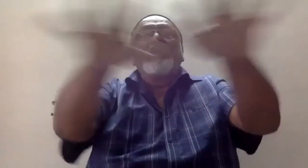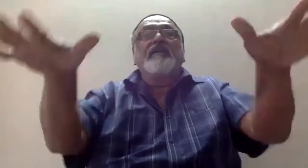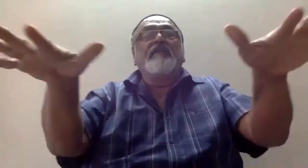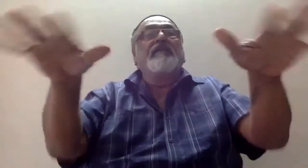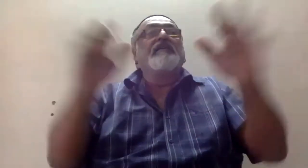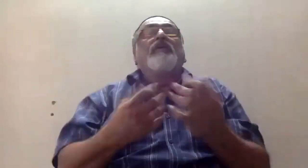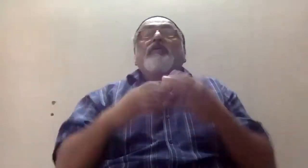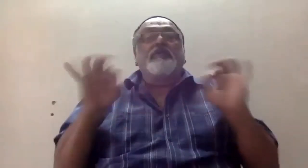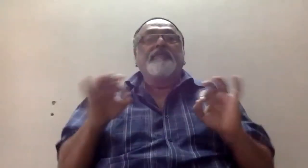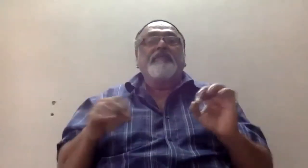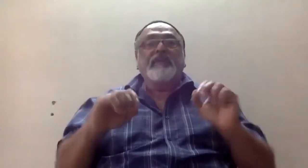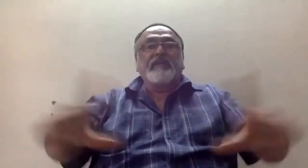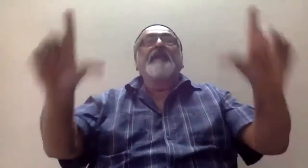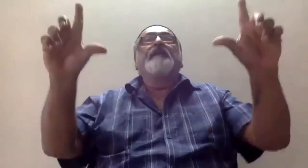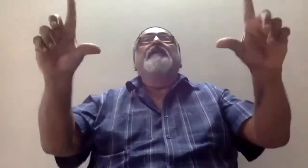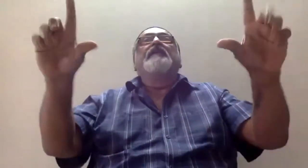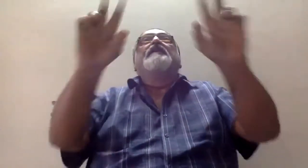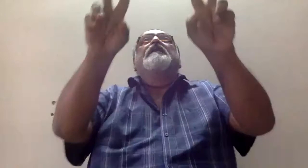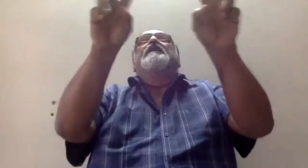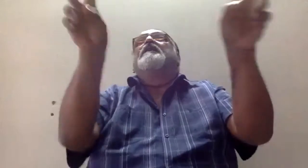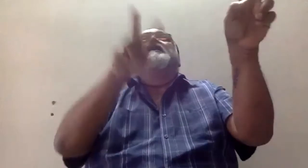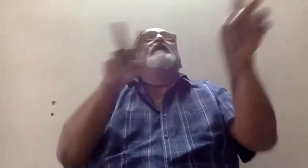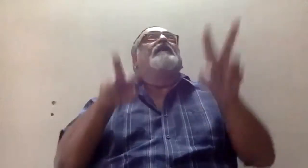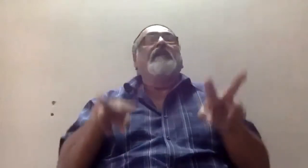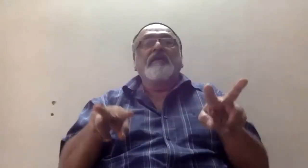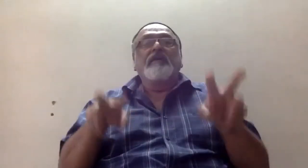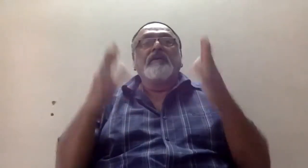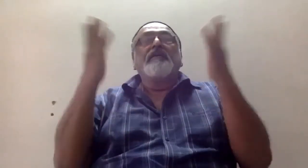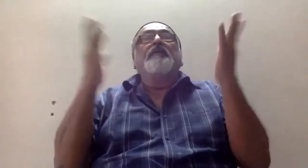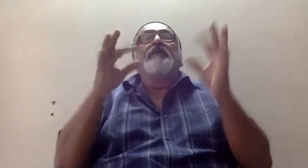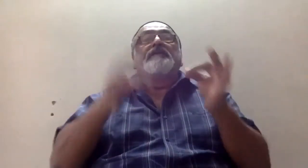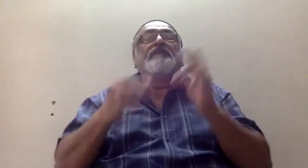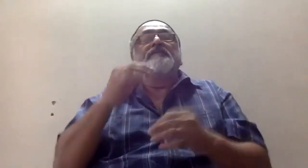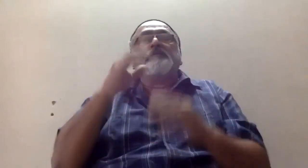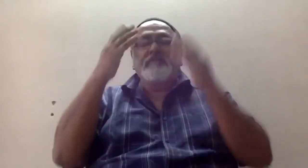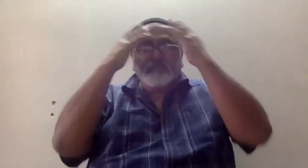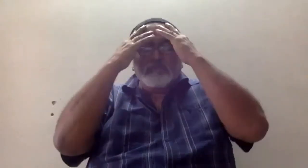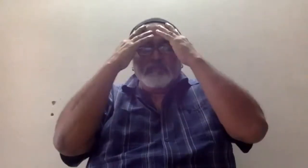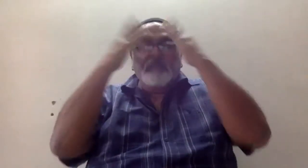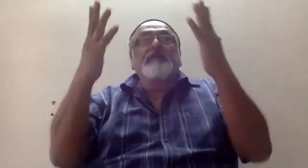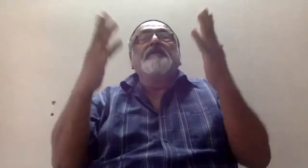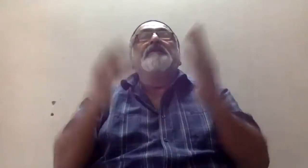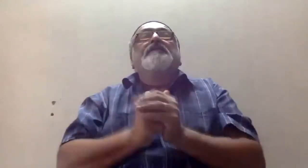position. I mean, I can share in person. I won't name the judge, but then the judge shared that in the online hearing